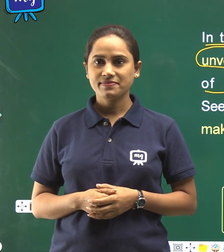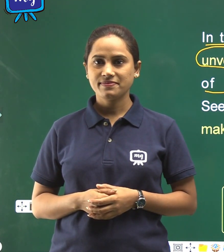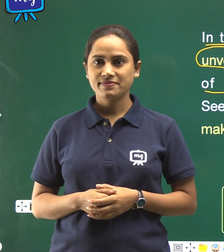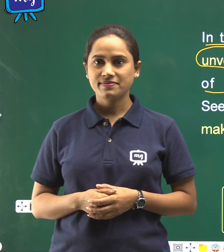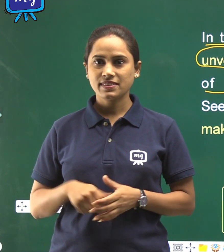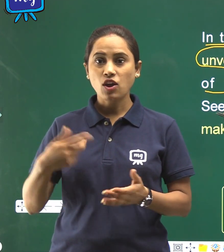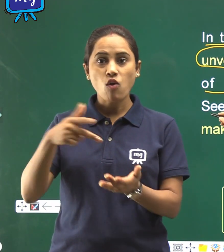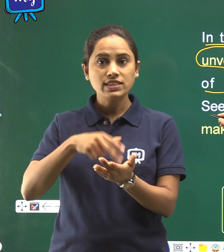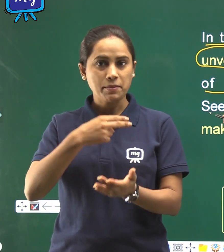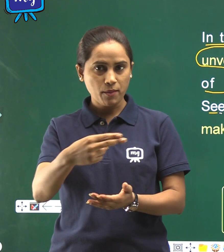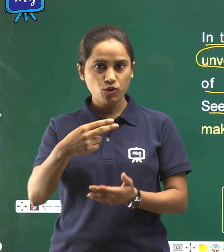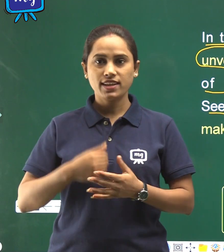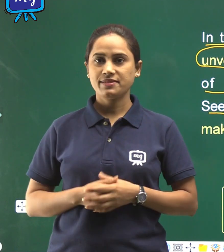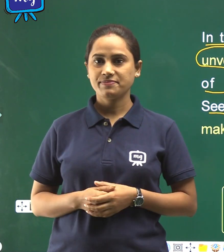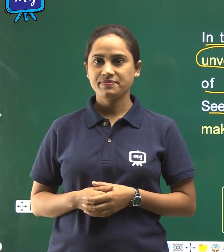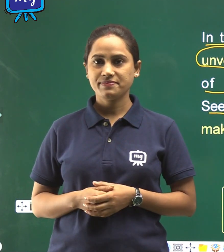of Simapuri